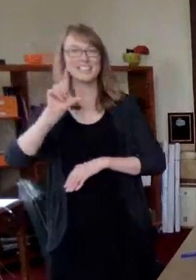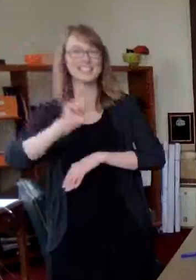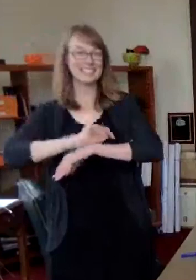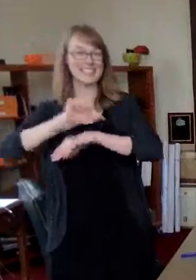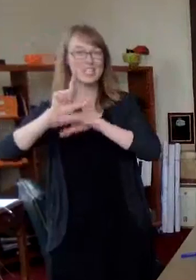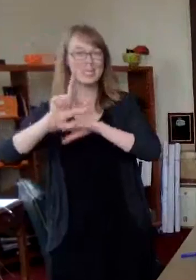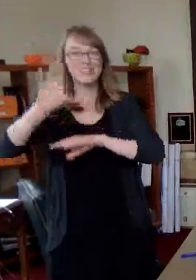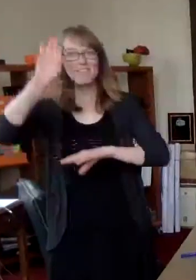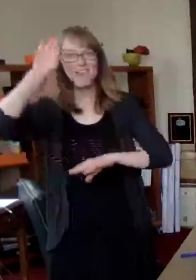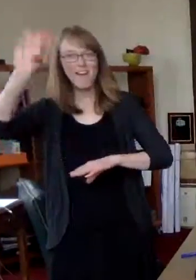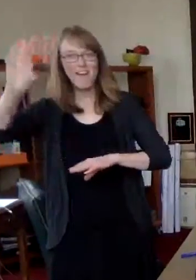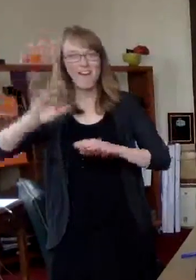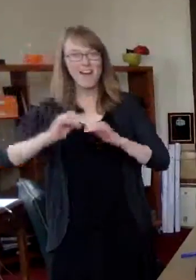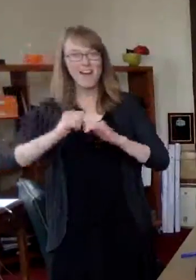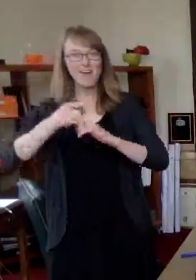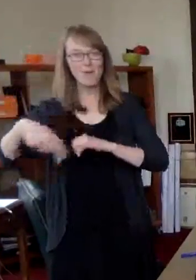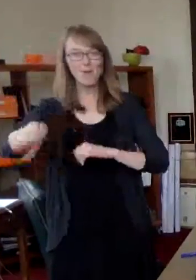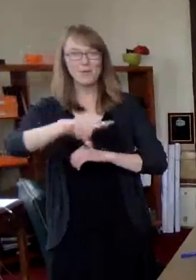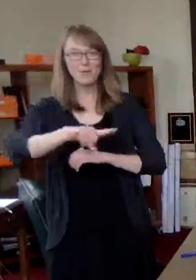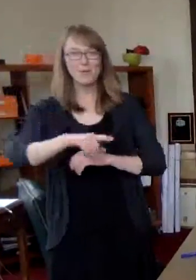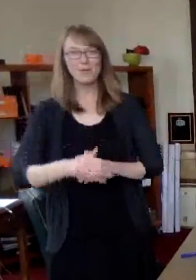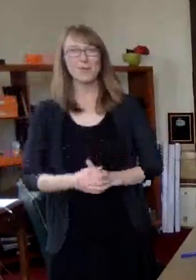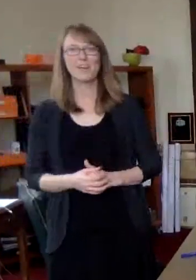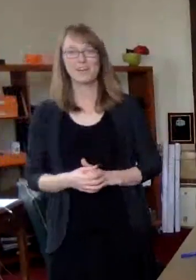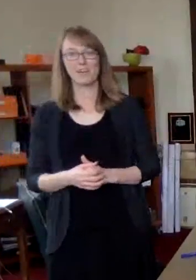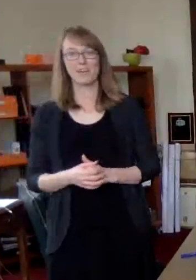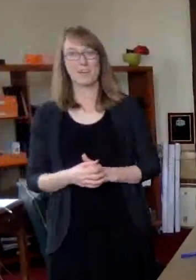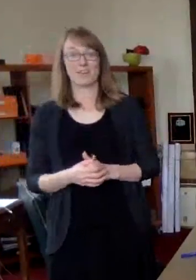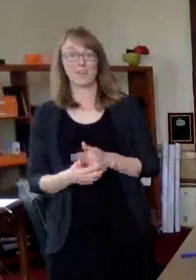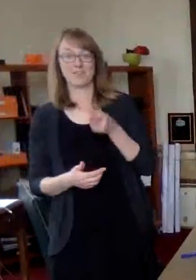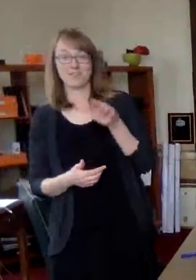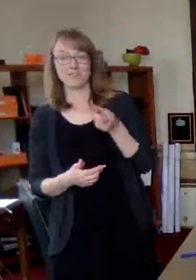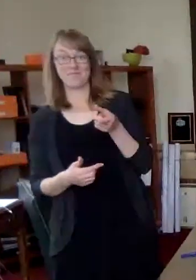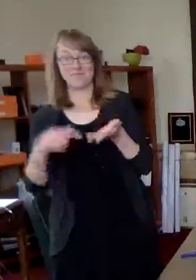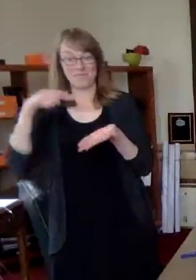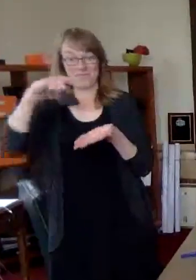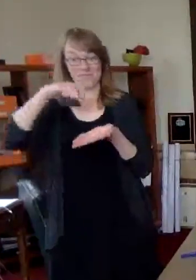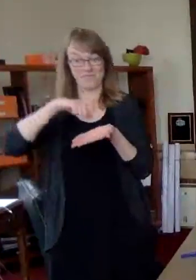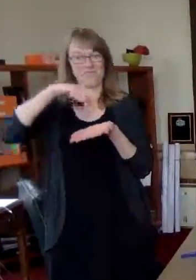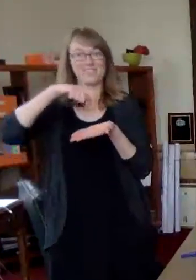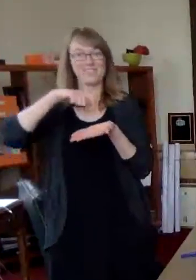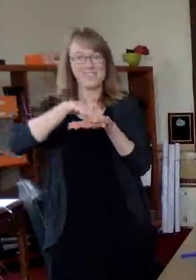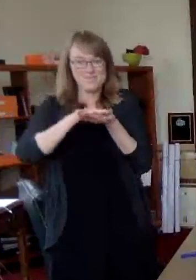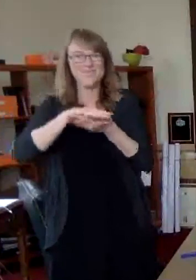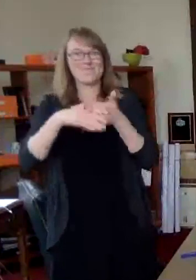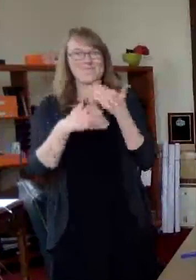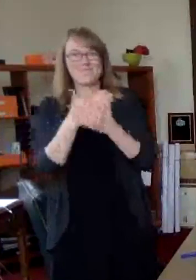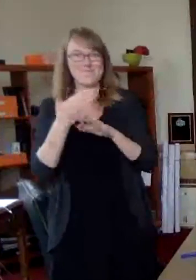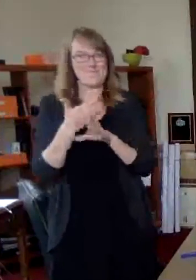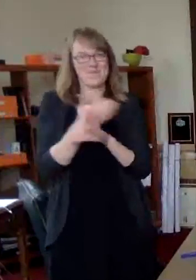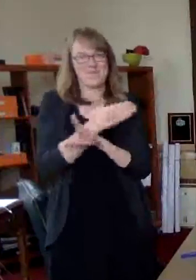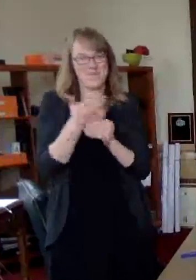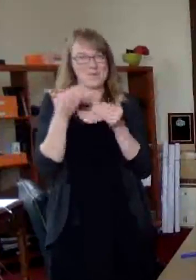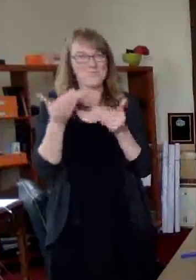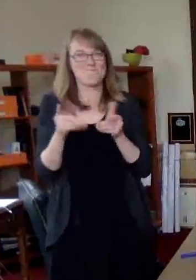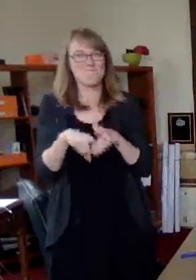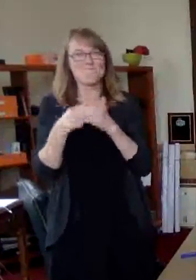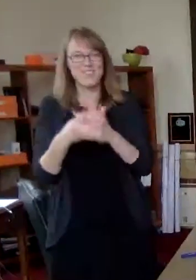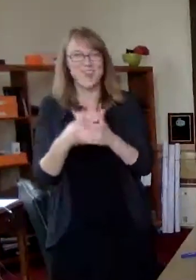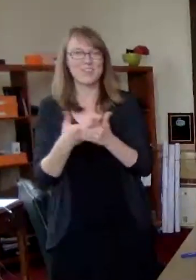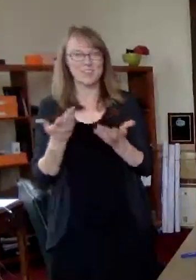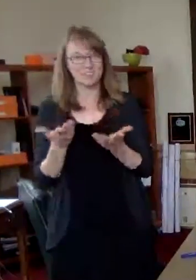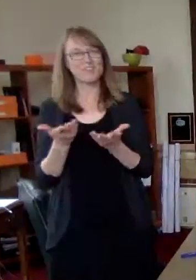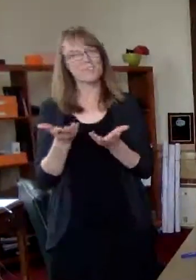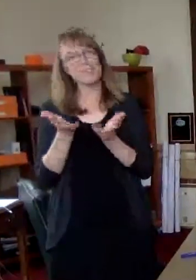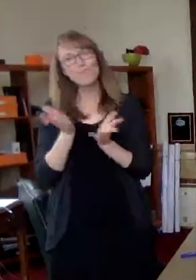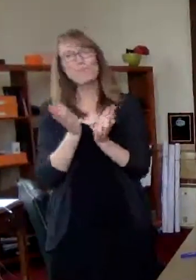Hi, St. Louis. How are you? Just a little bit of hand sanitizer here before we get started to visit with all of you